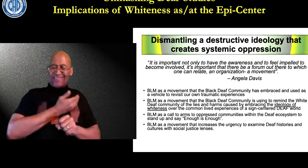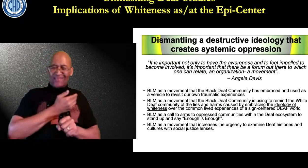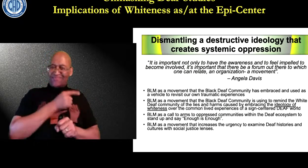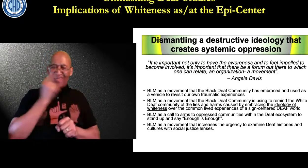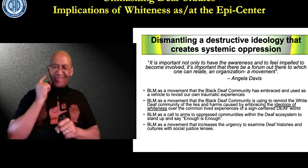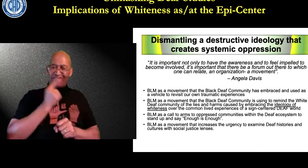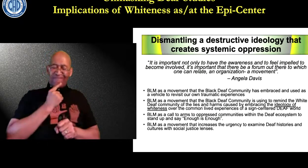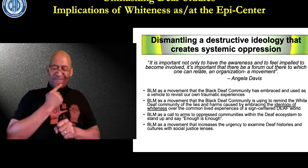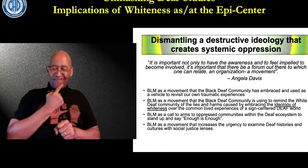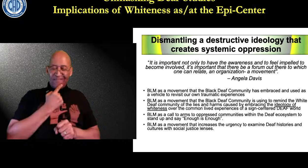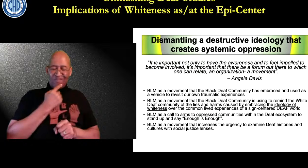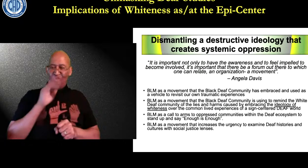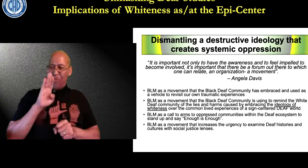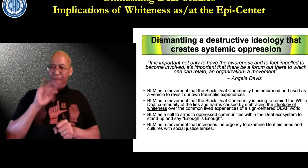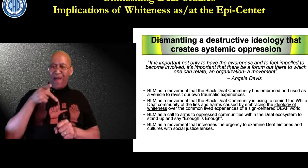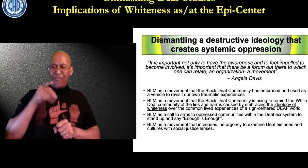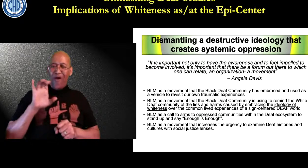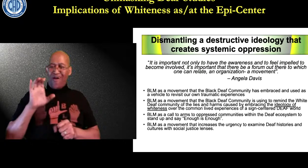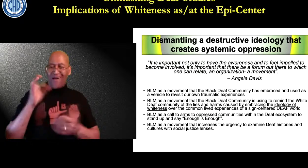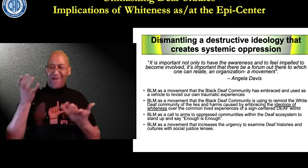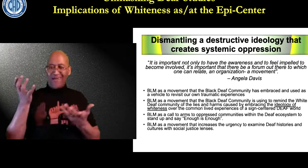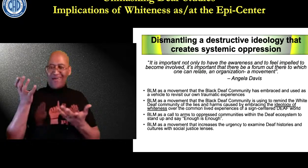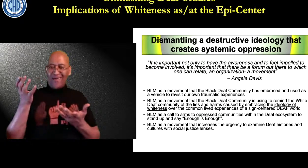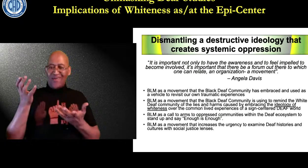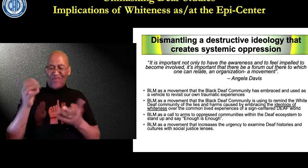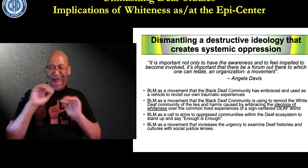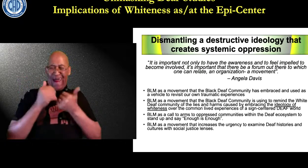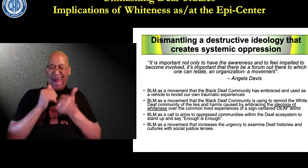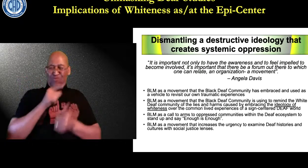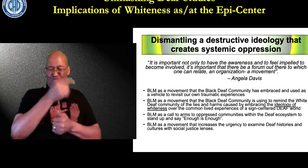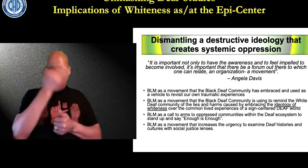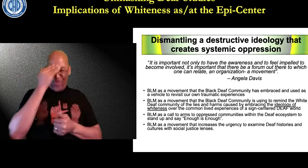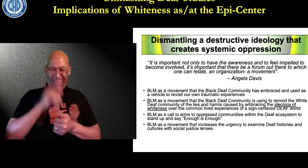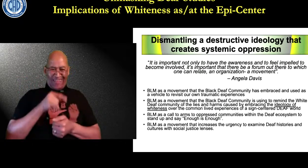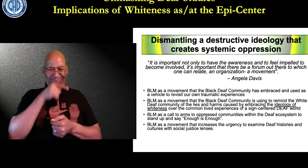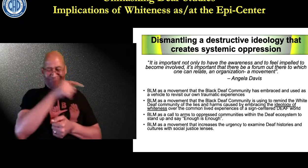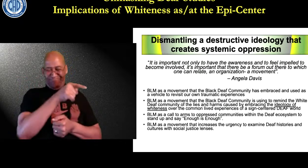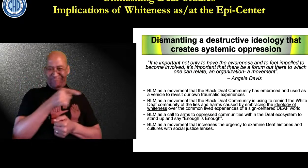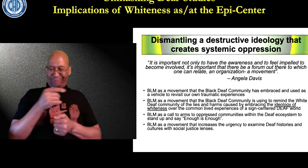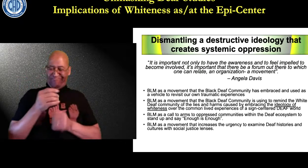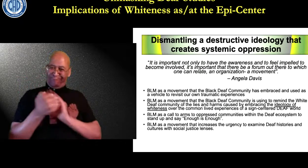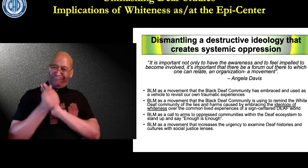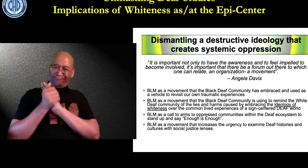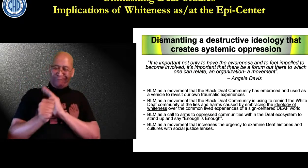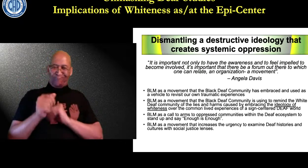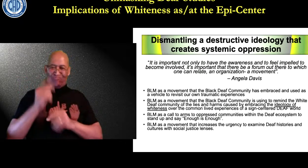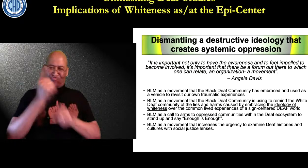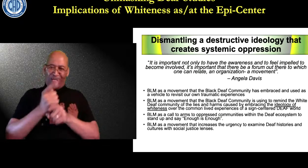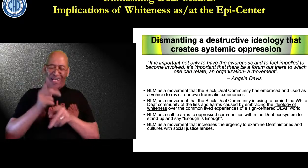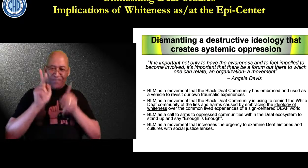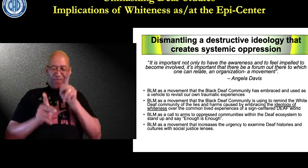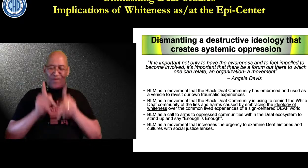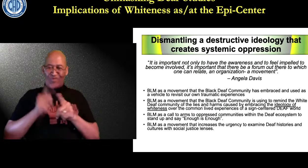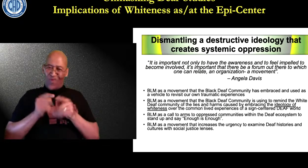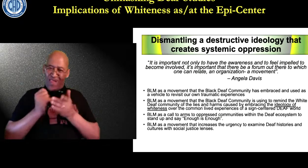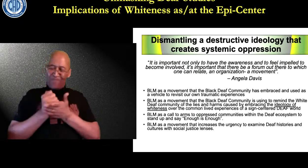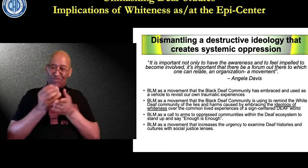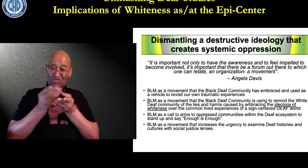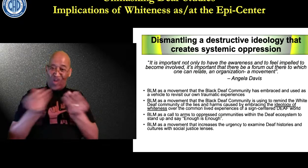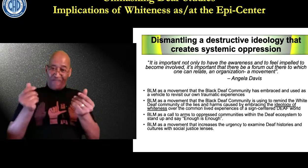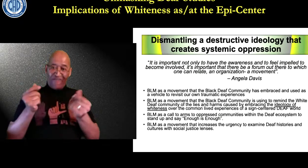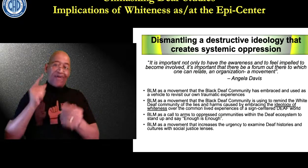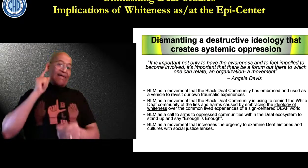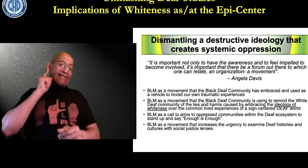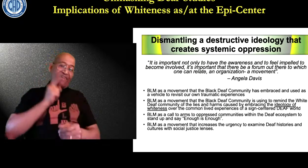and they don't have the history of what we have is being freed. So how are